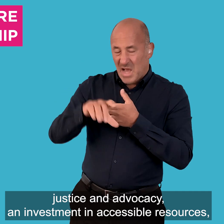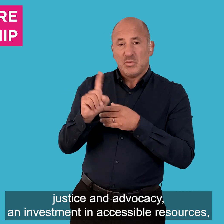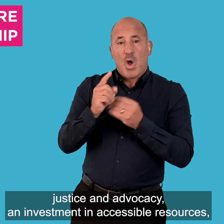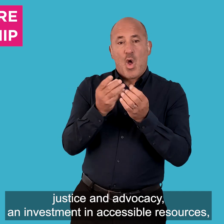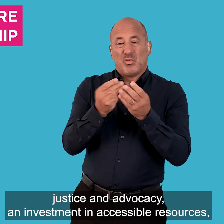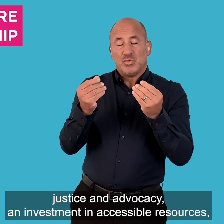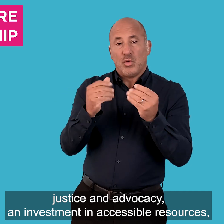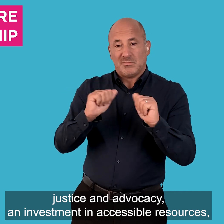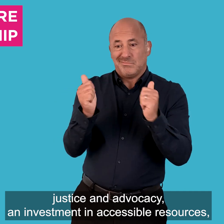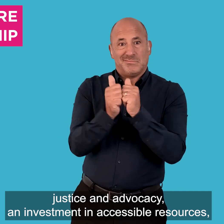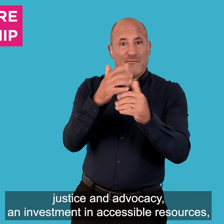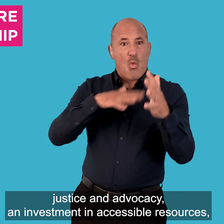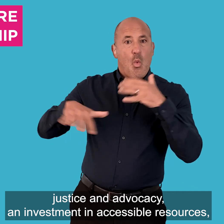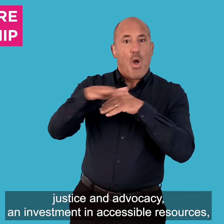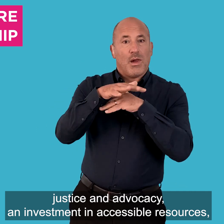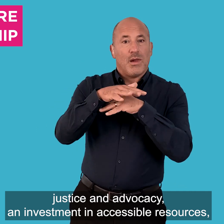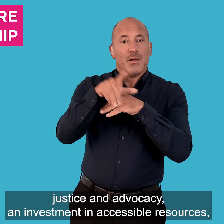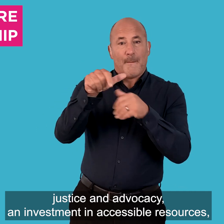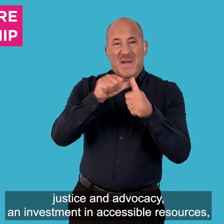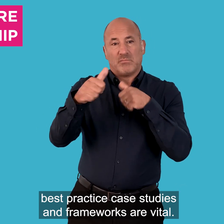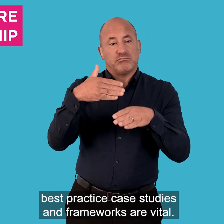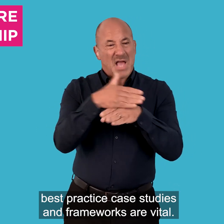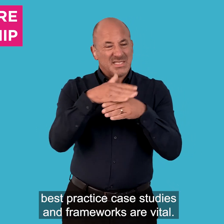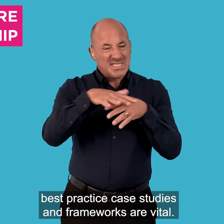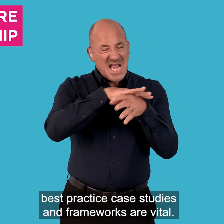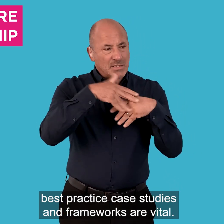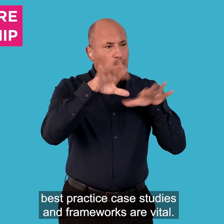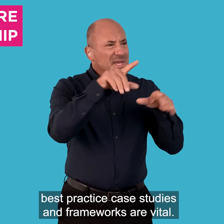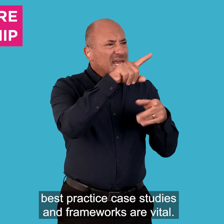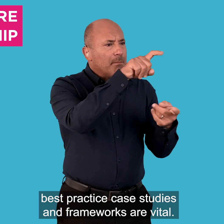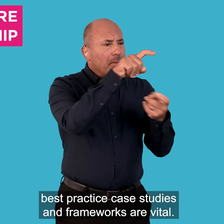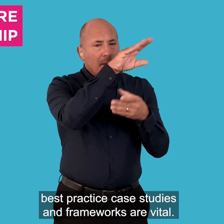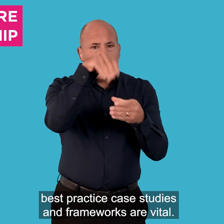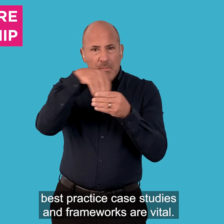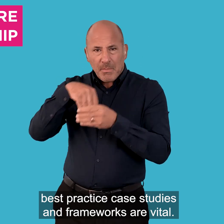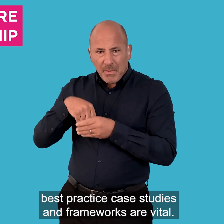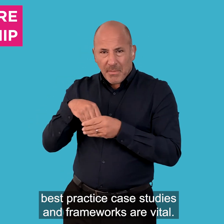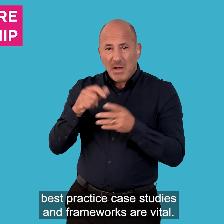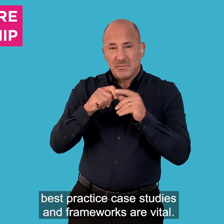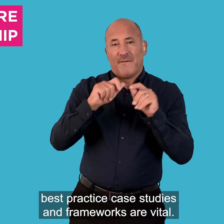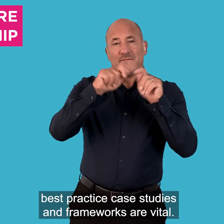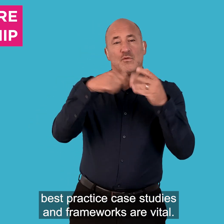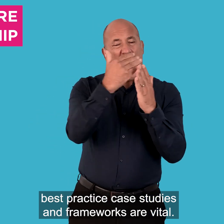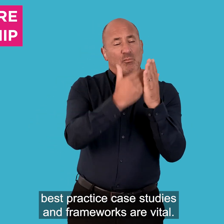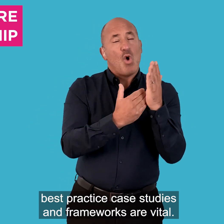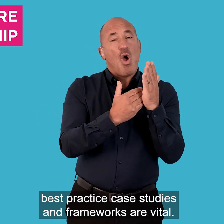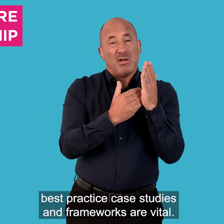advocacy, and investment in accessible resources, best practice case studies and frameworks